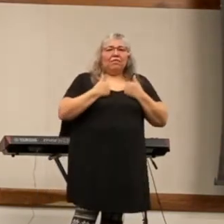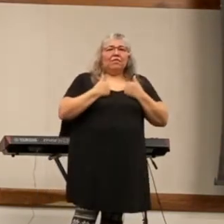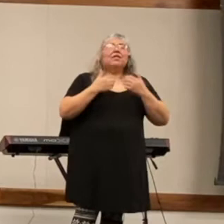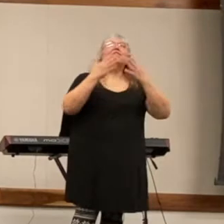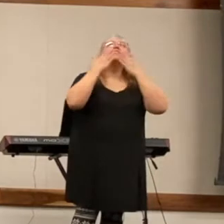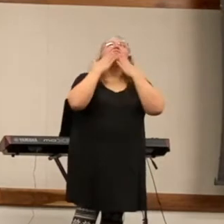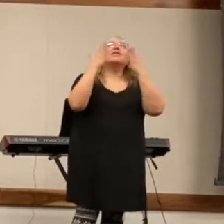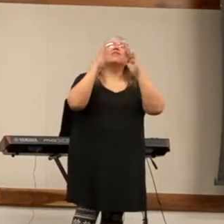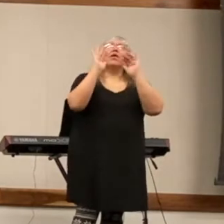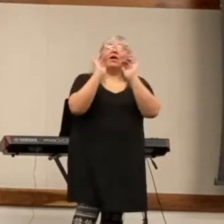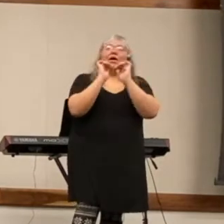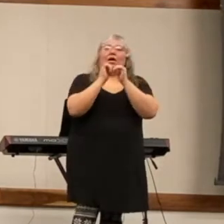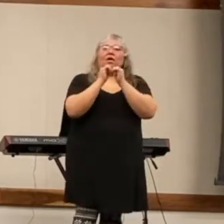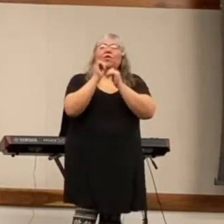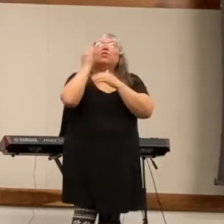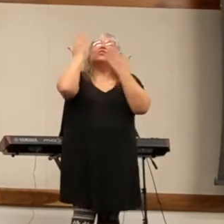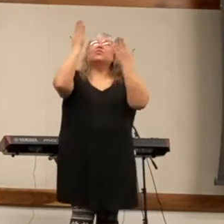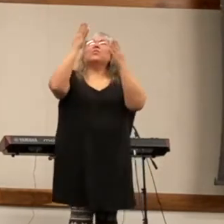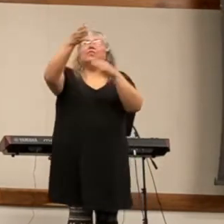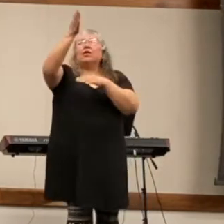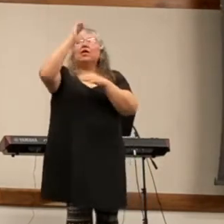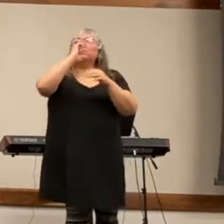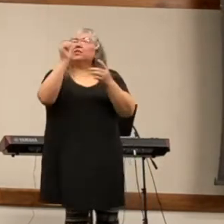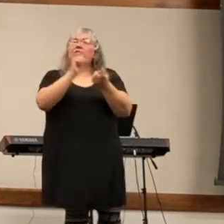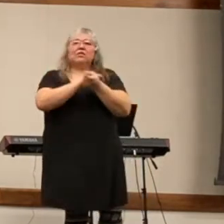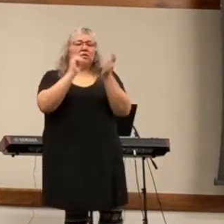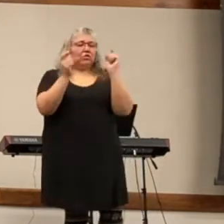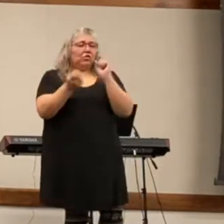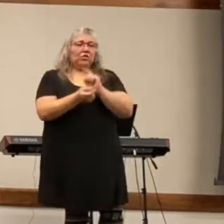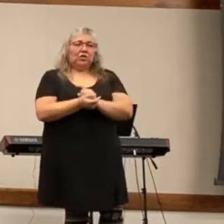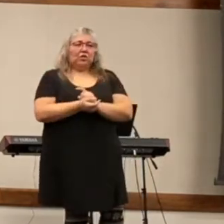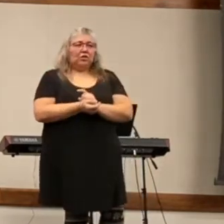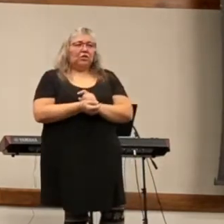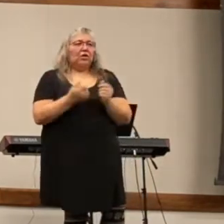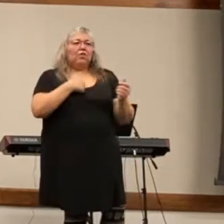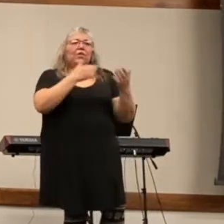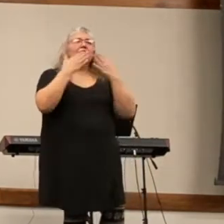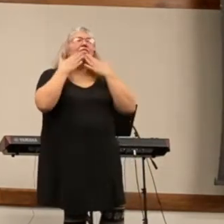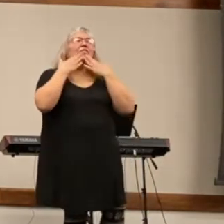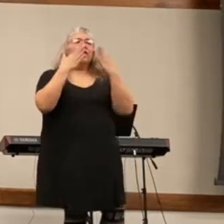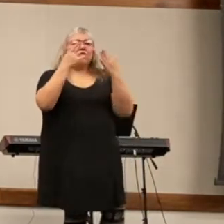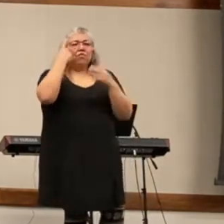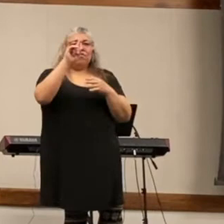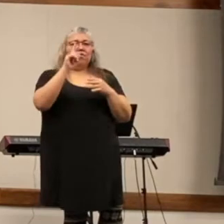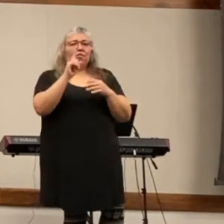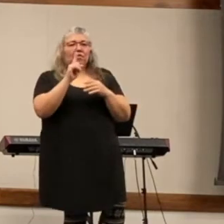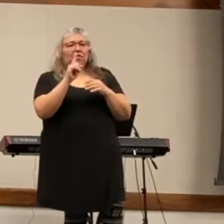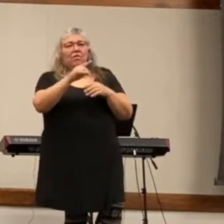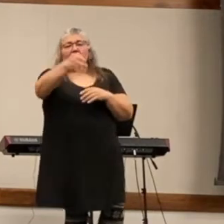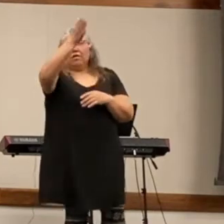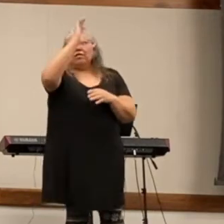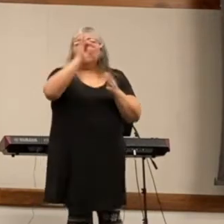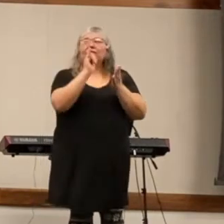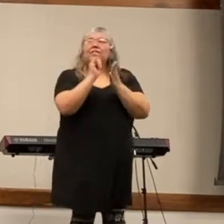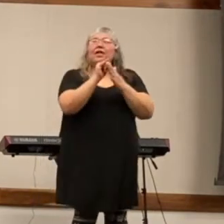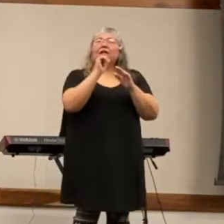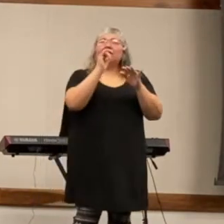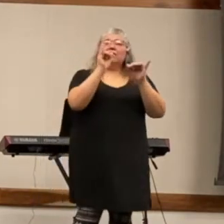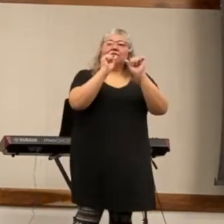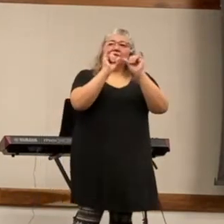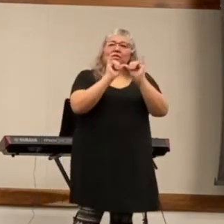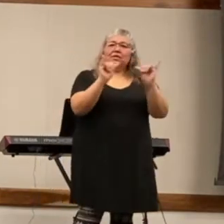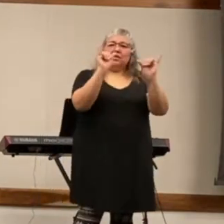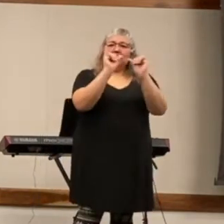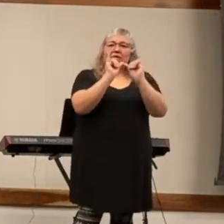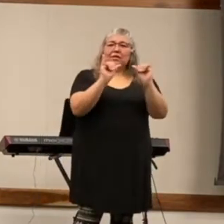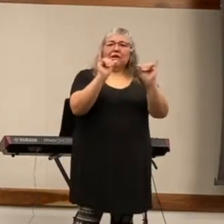how you are the God who does not change. We thank you, Father, that you are steady